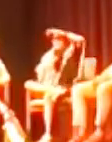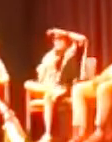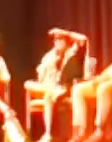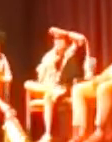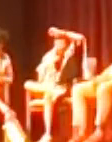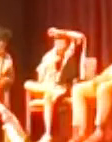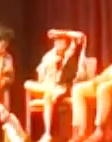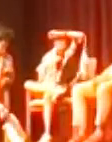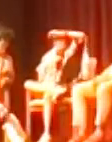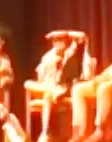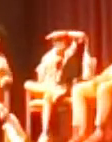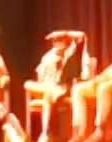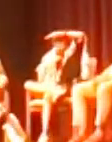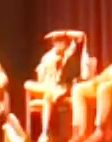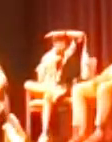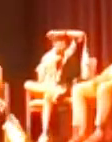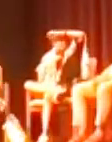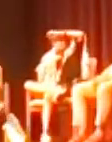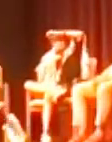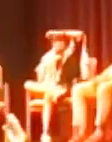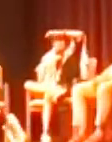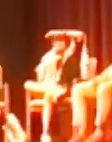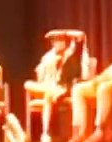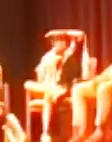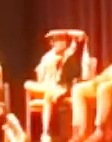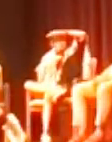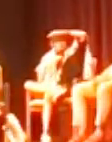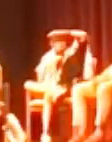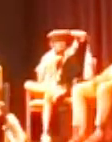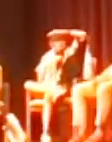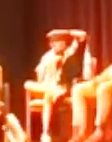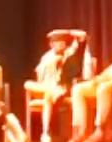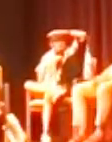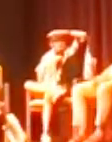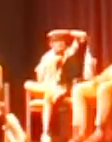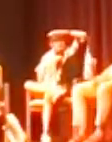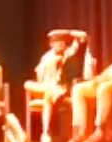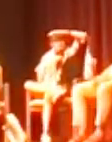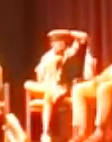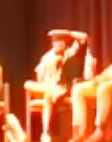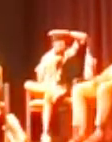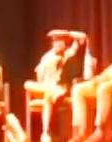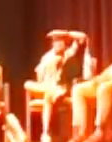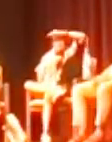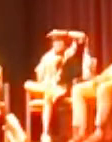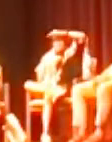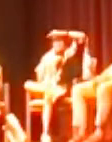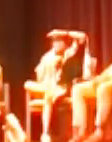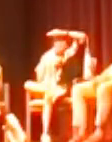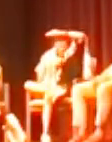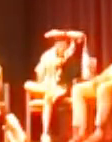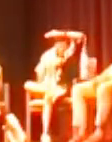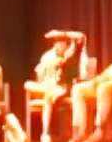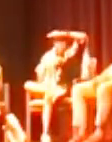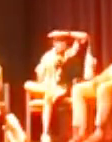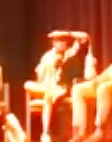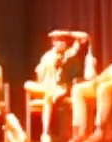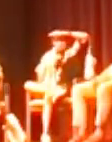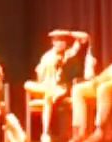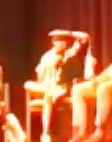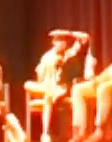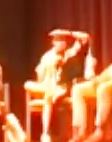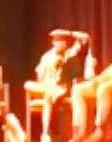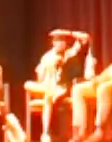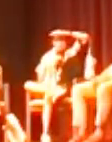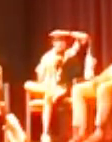Maybe, you don't know. I know the season thing is also something that maybe you've transformed now, but it is a sort of question because